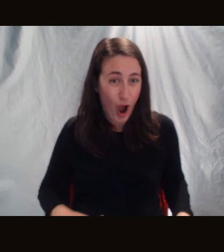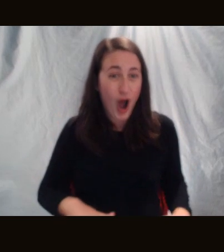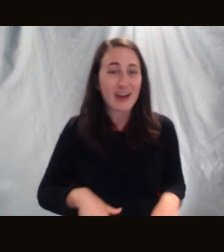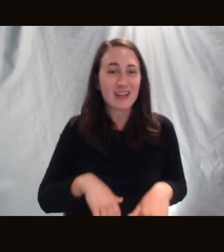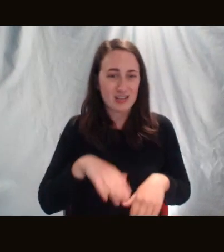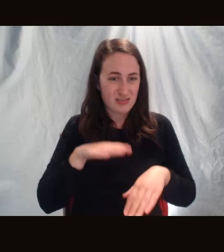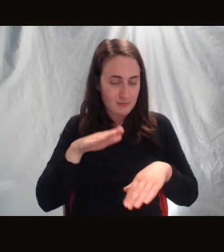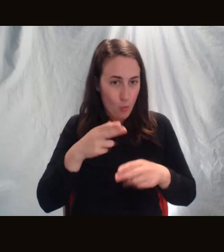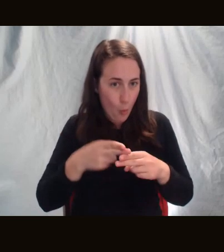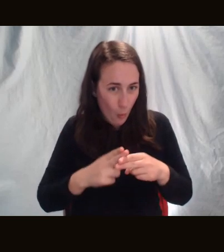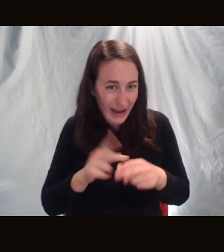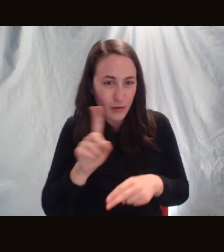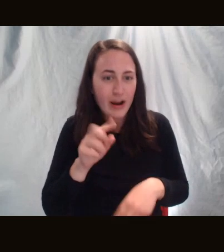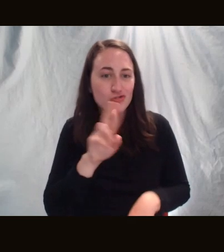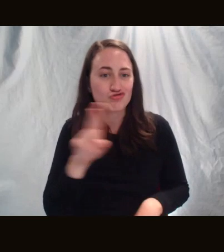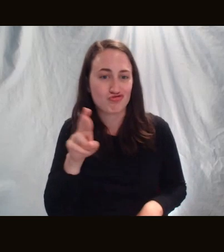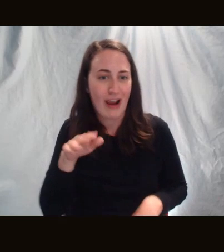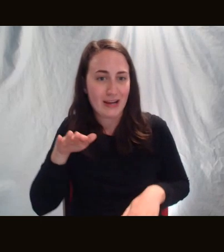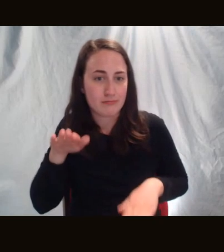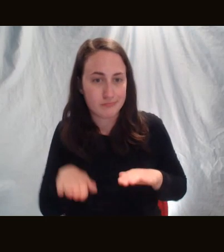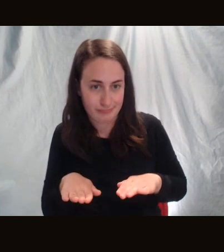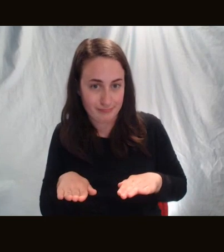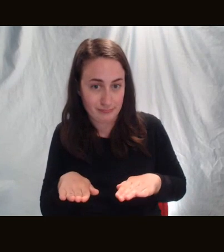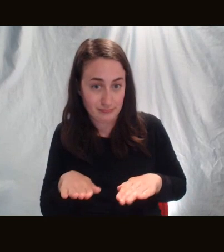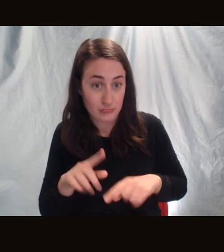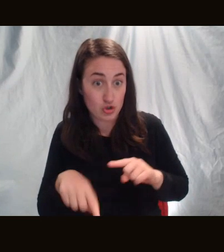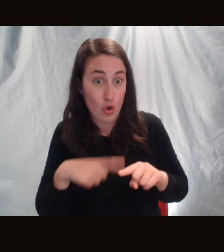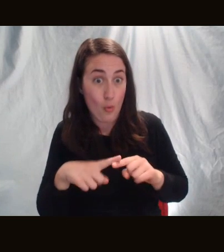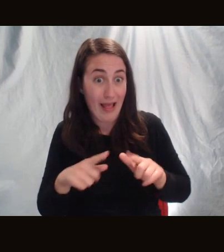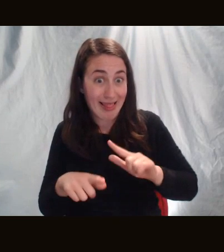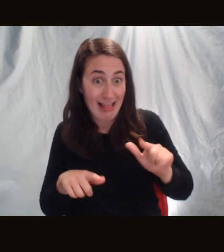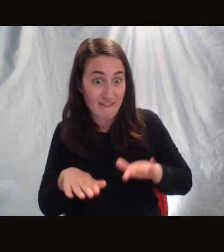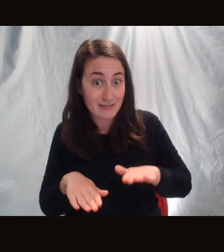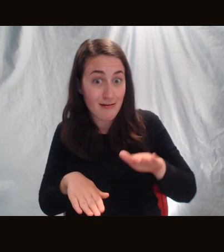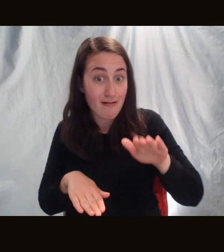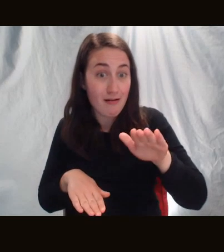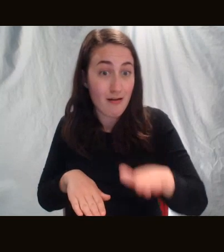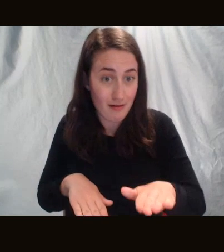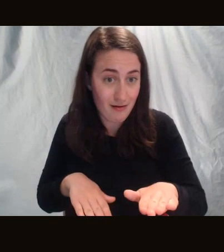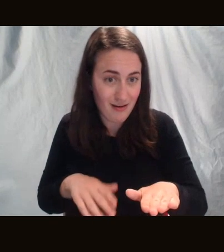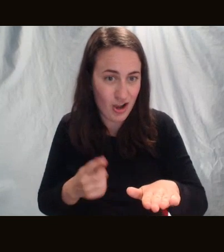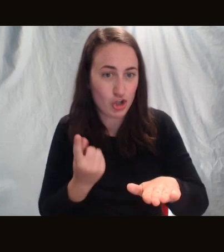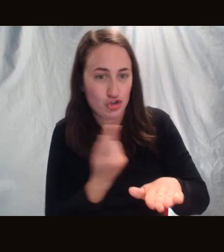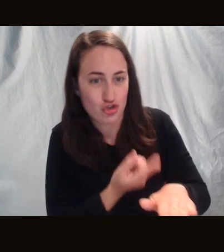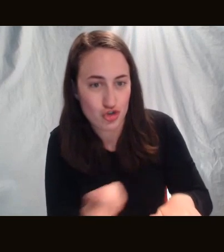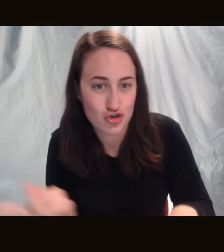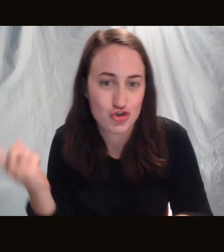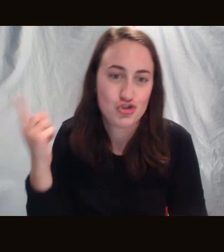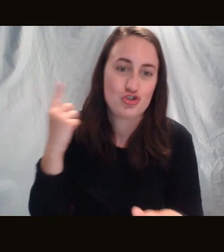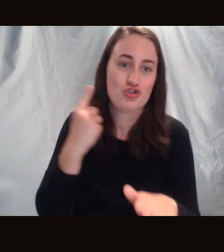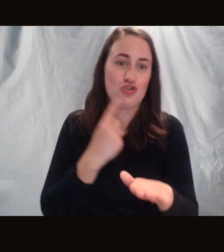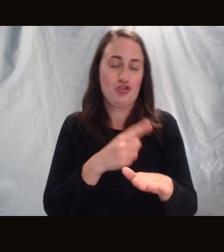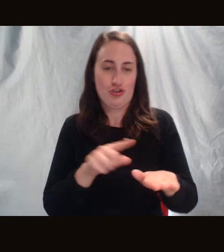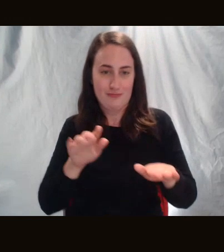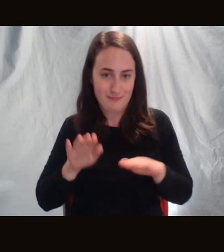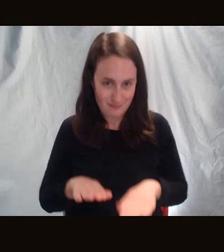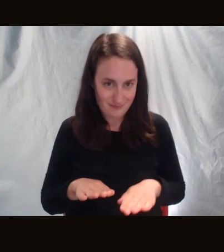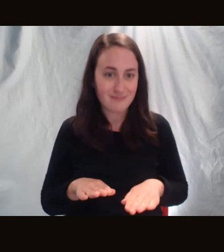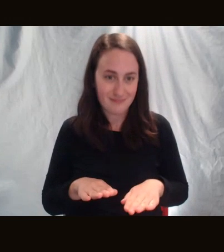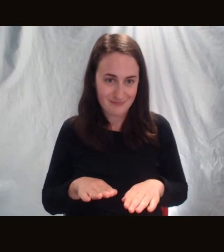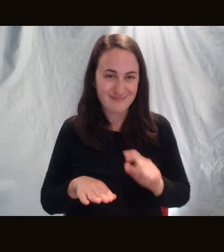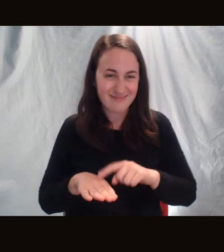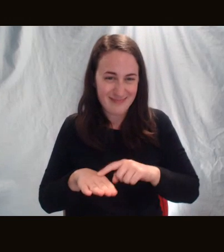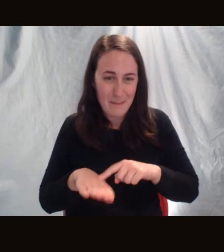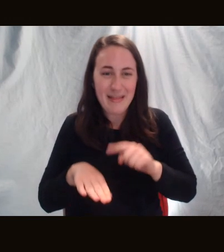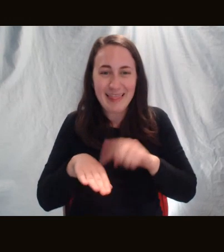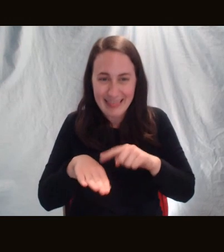foot, so that when she steps forward with the left, she's using that to push up, but the spin itself happens on the right